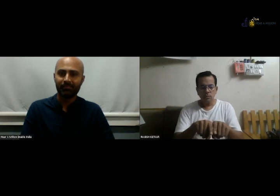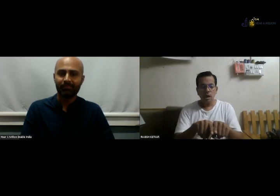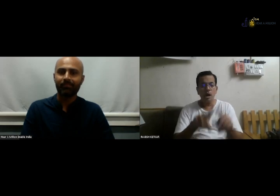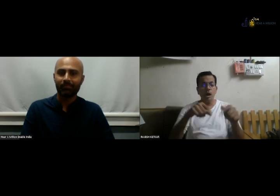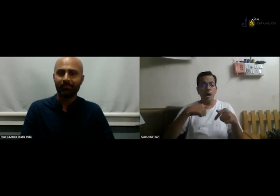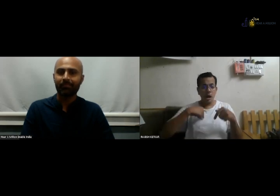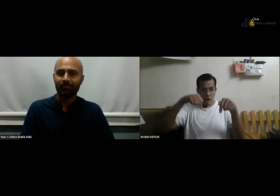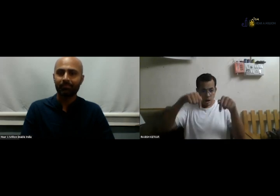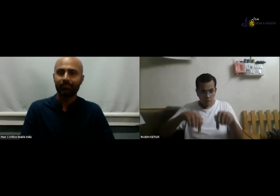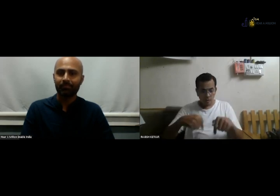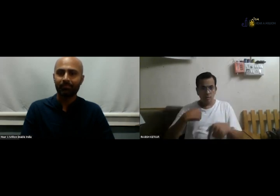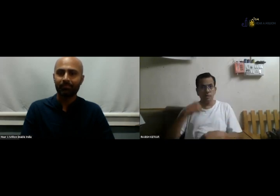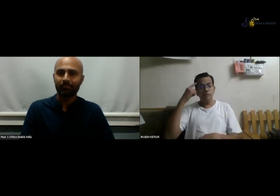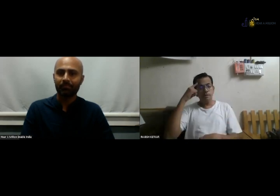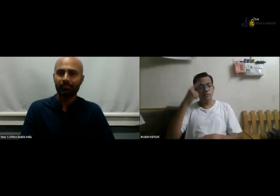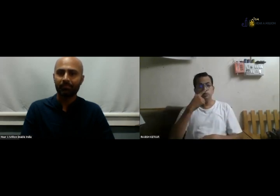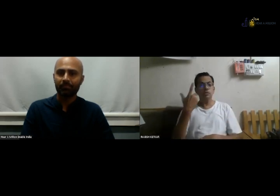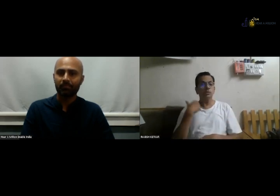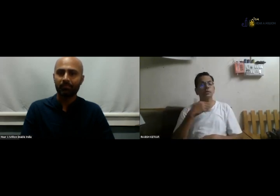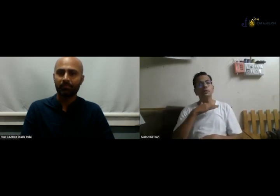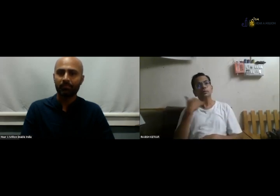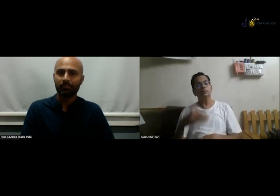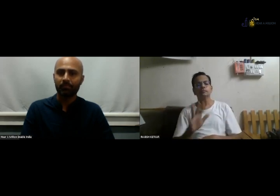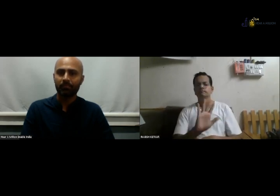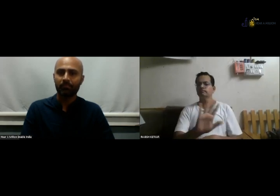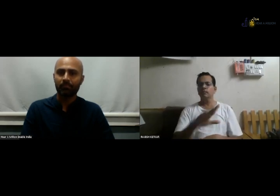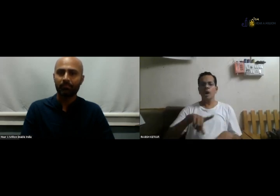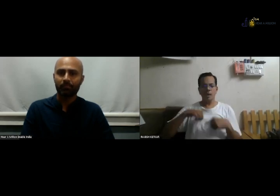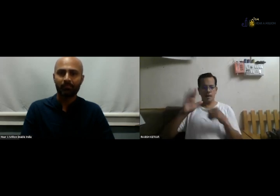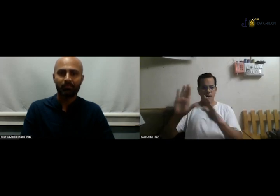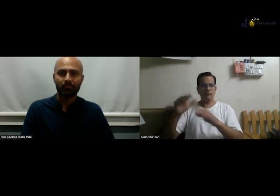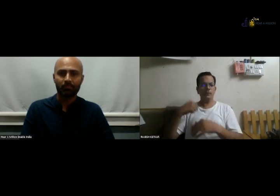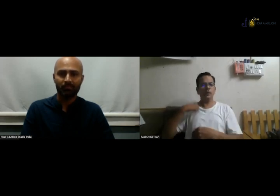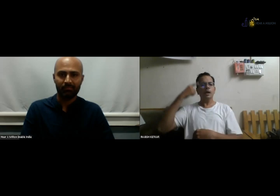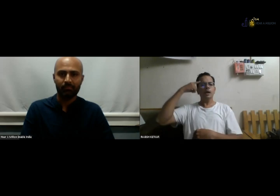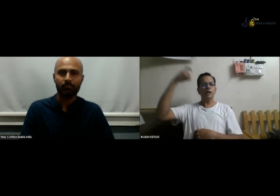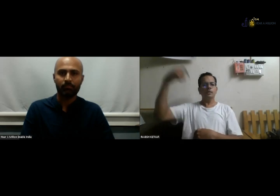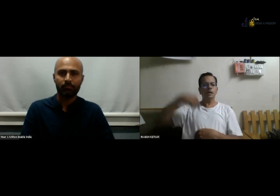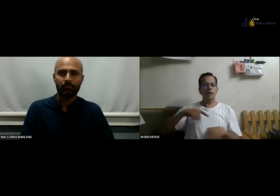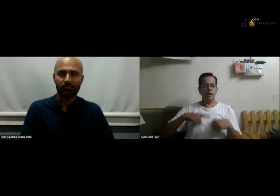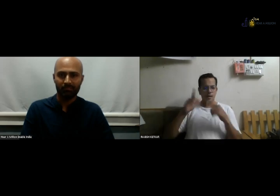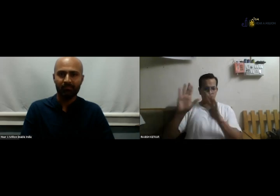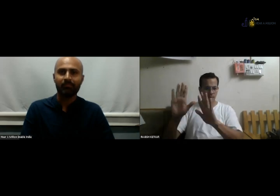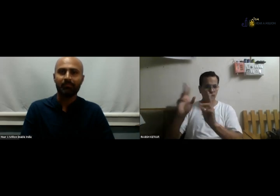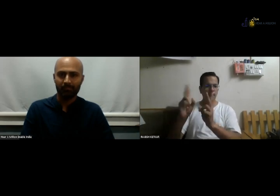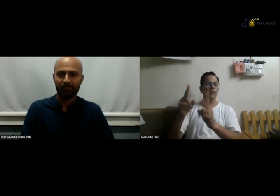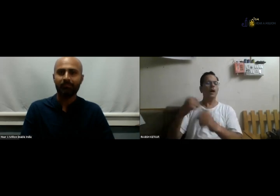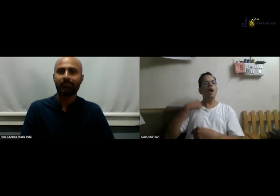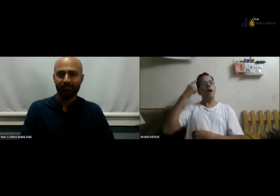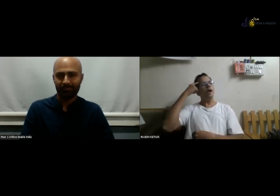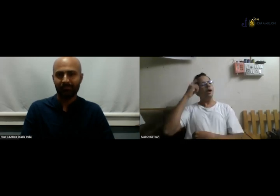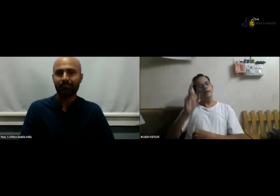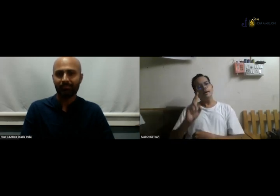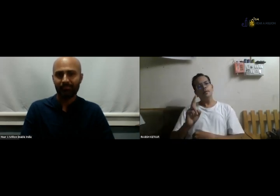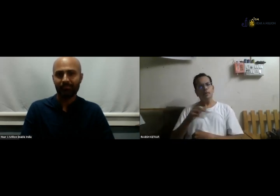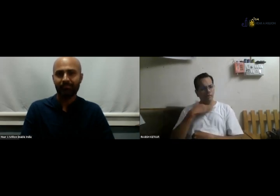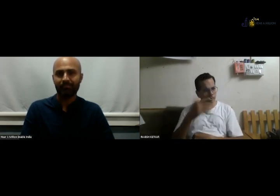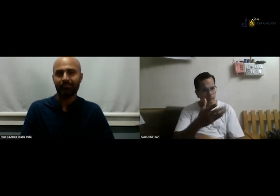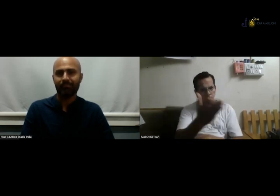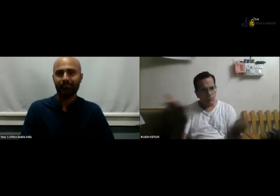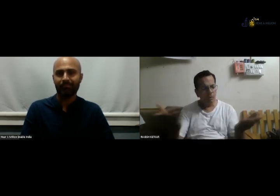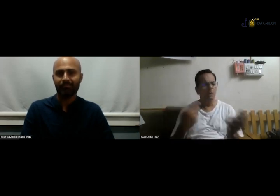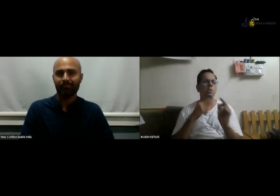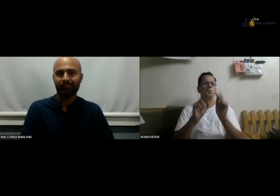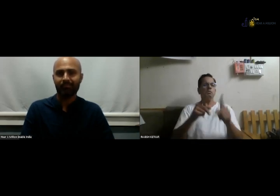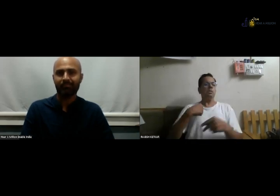also these both the things were overwhelming for me. So I think Sudamni is not